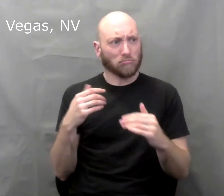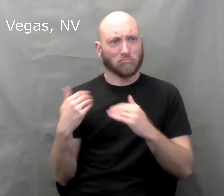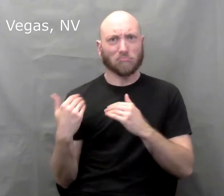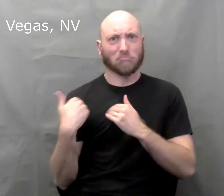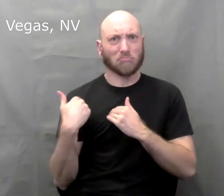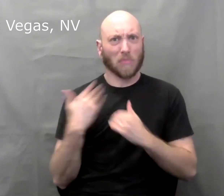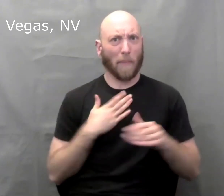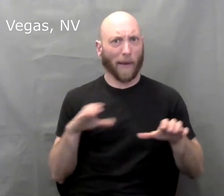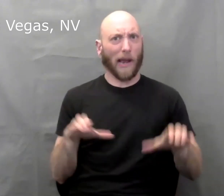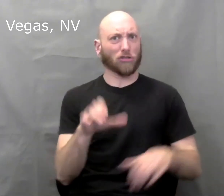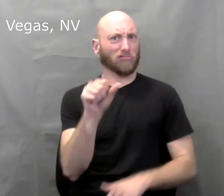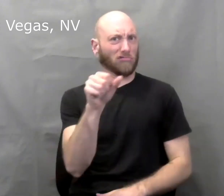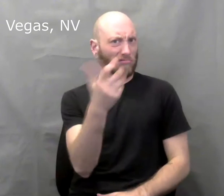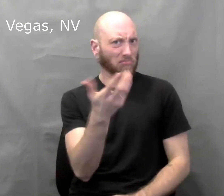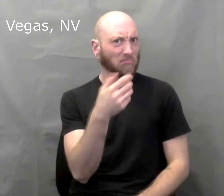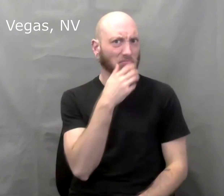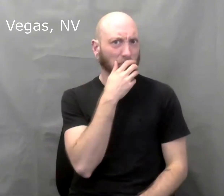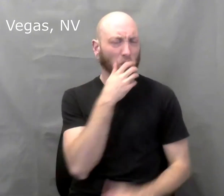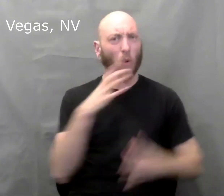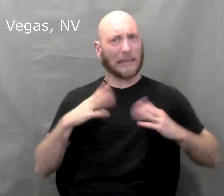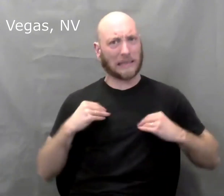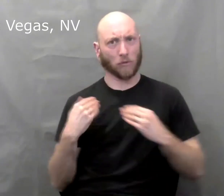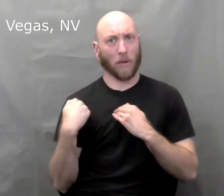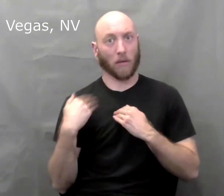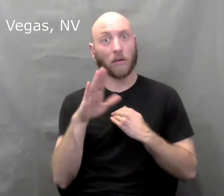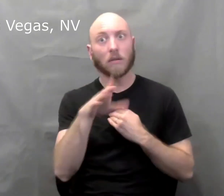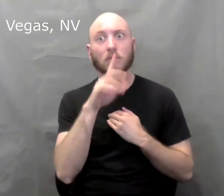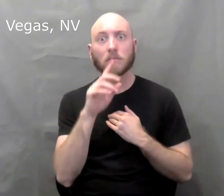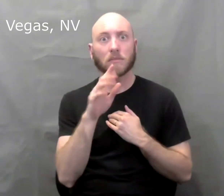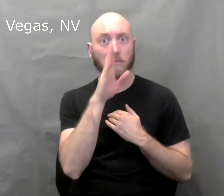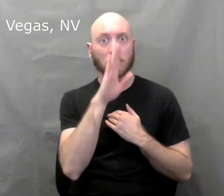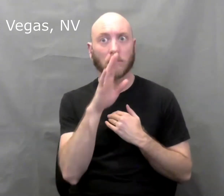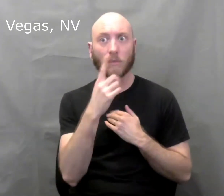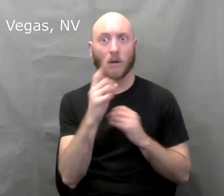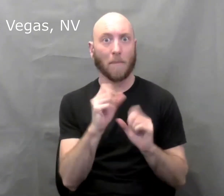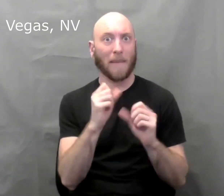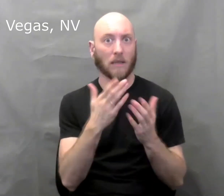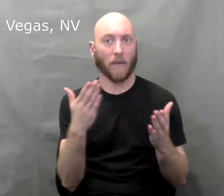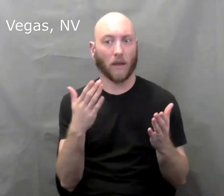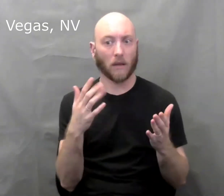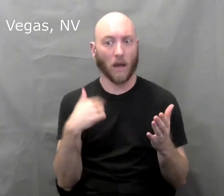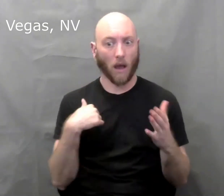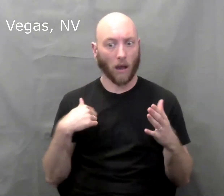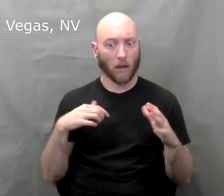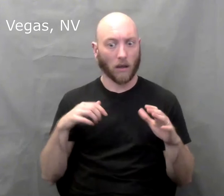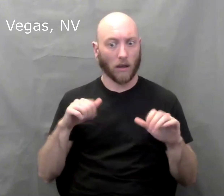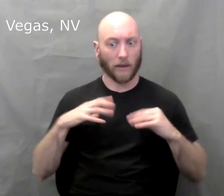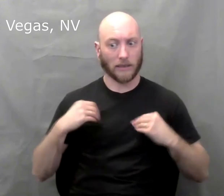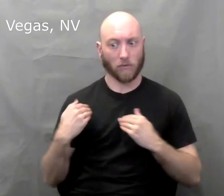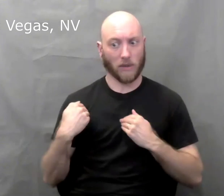That's one of the most amazing things about sobriety for me today, is that I get to take responsibility for my actions. And not